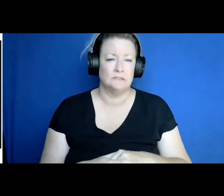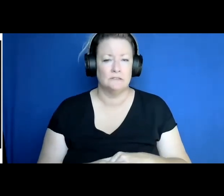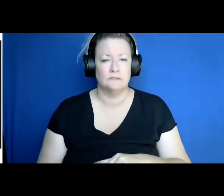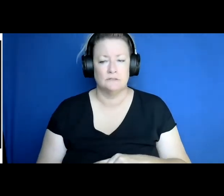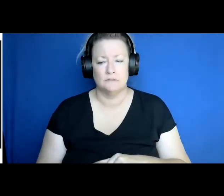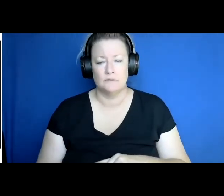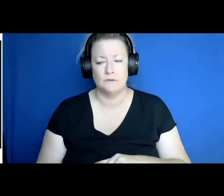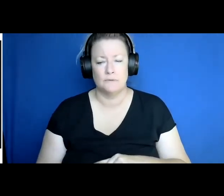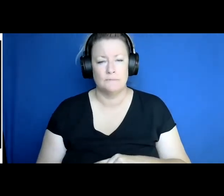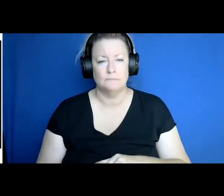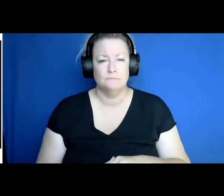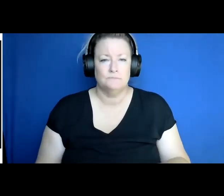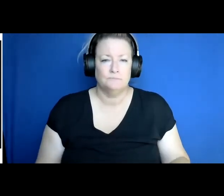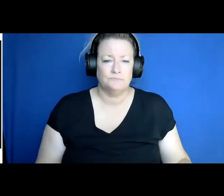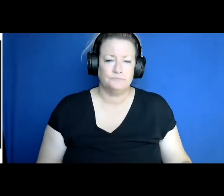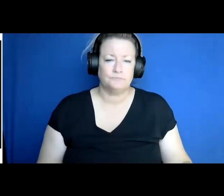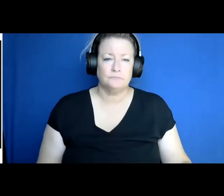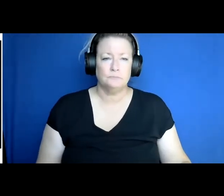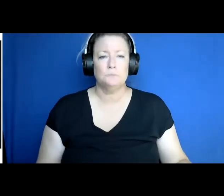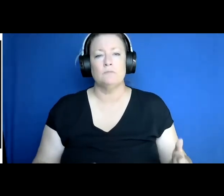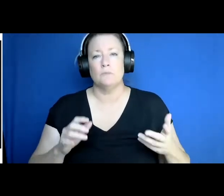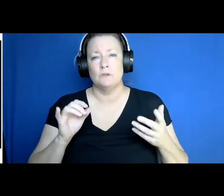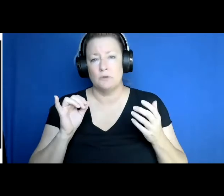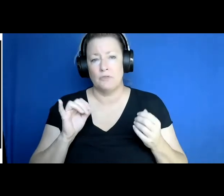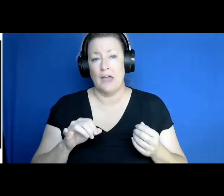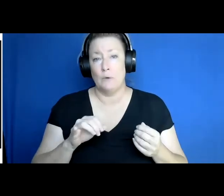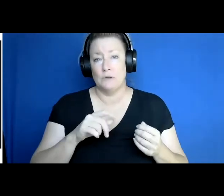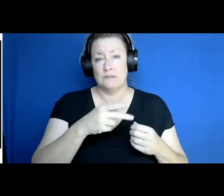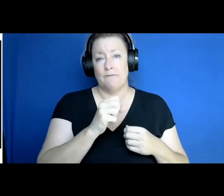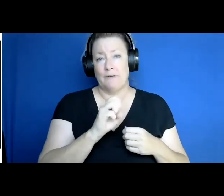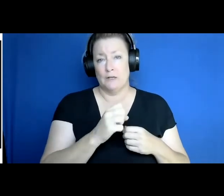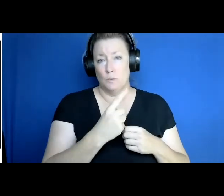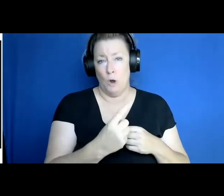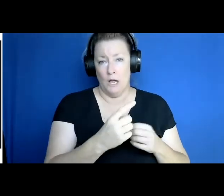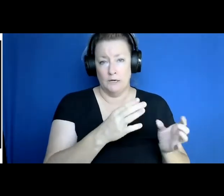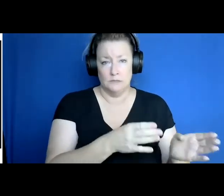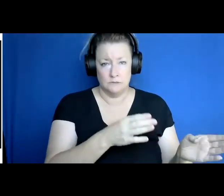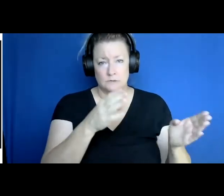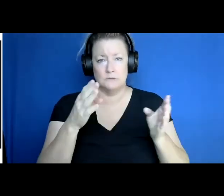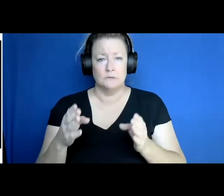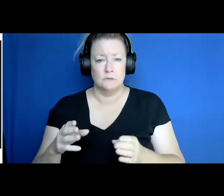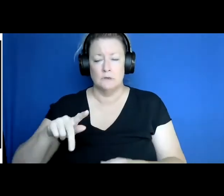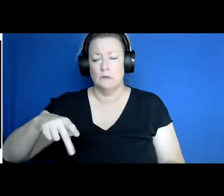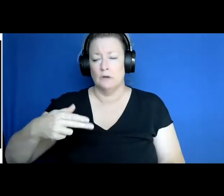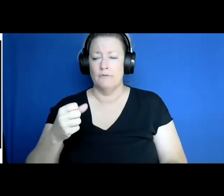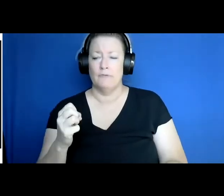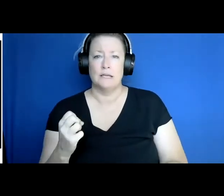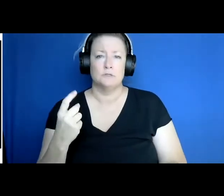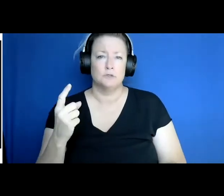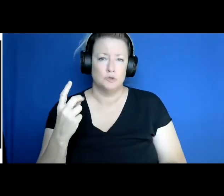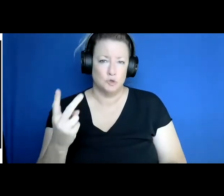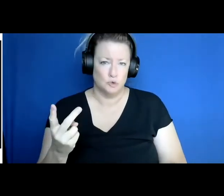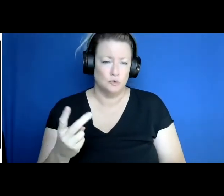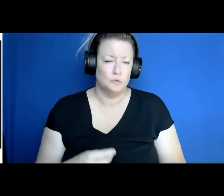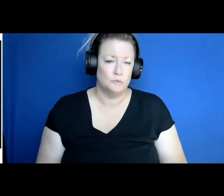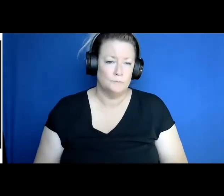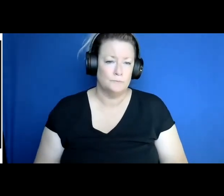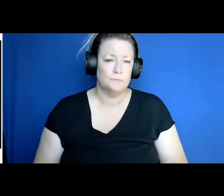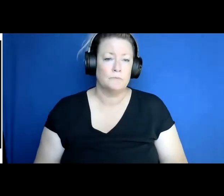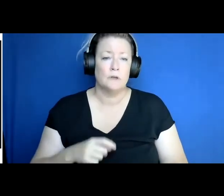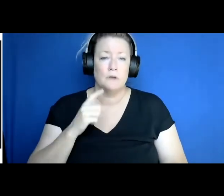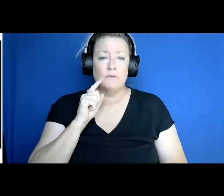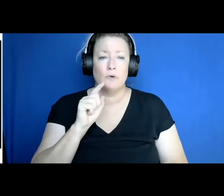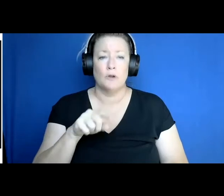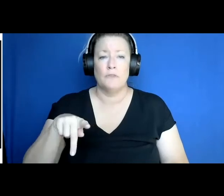So that was the end of phase 1, and now we move on to phase 2. And in this phase, we're going to investigate